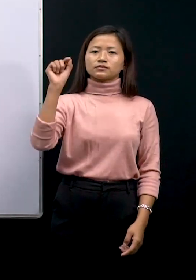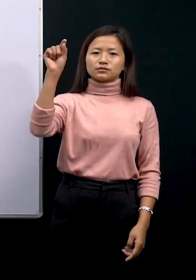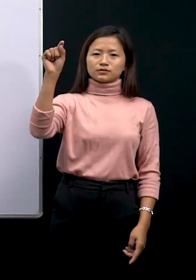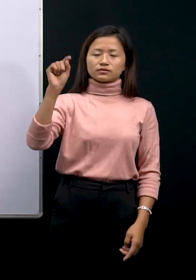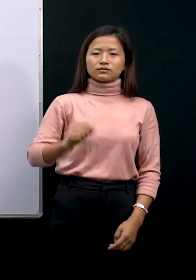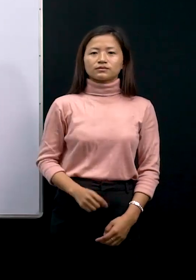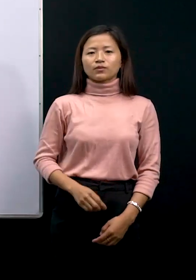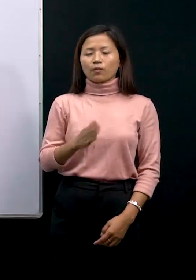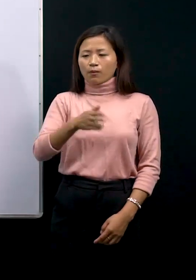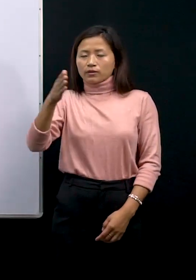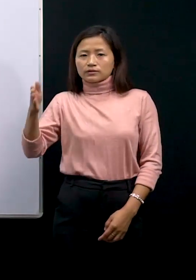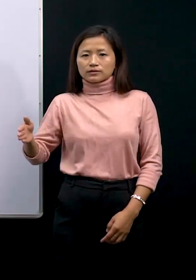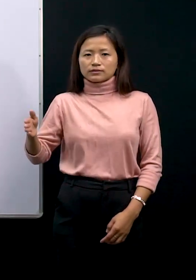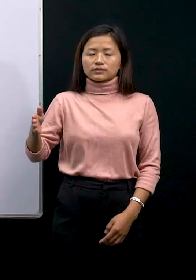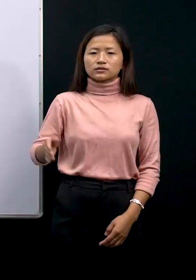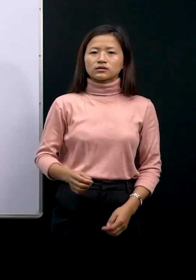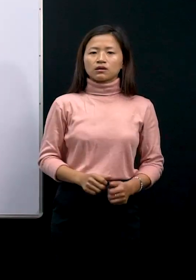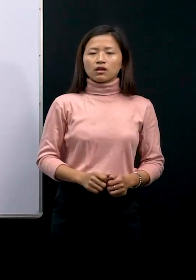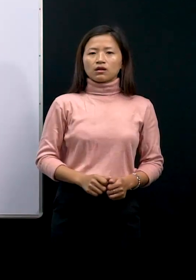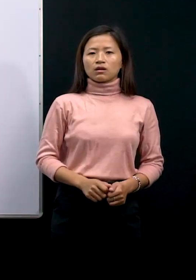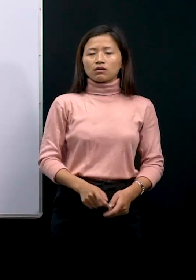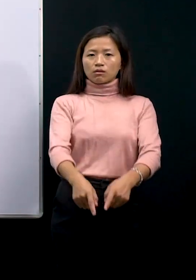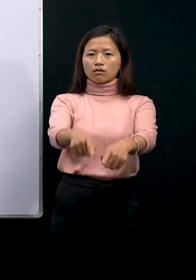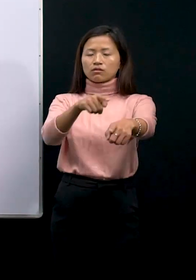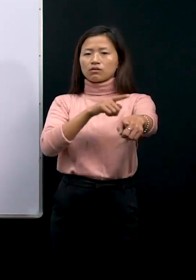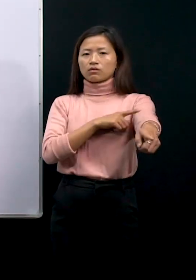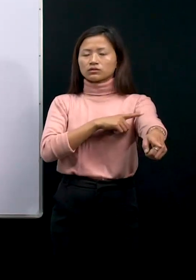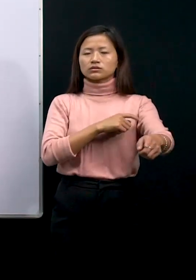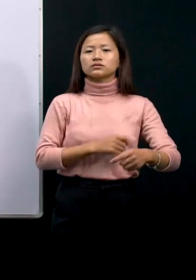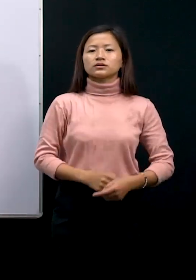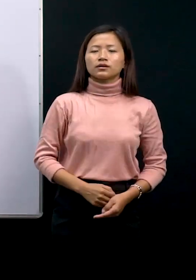degree opposite side is which one? The longest side, that is hypotenuse, right?